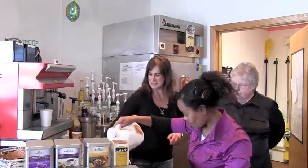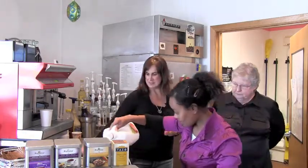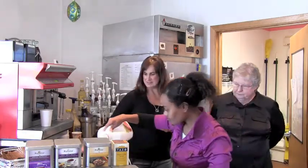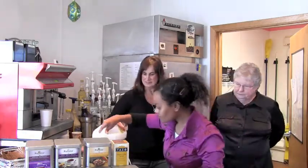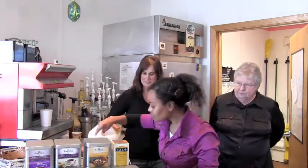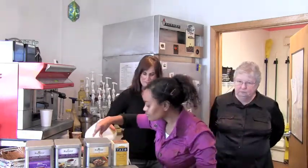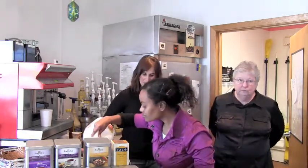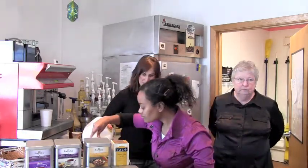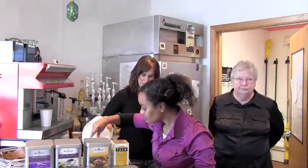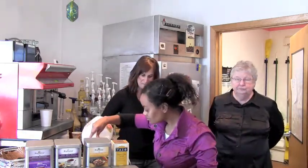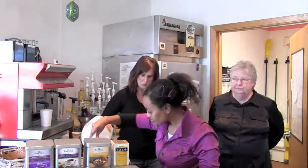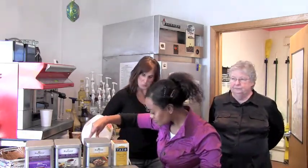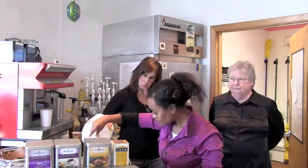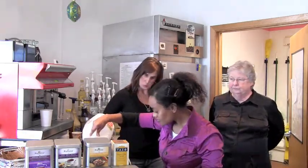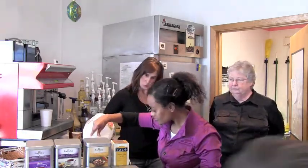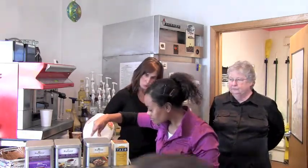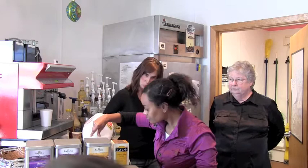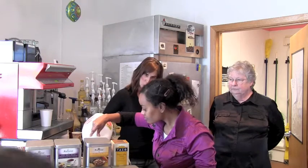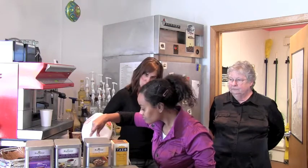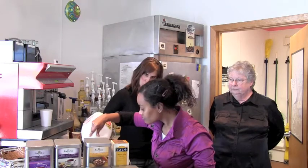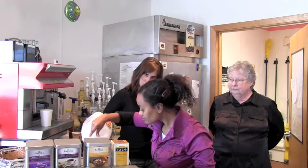right there.